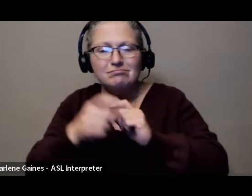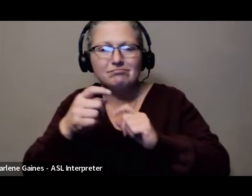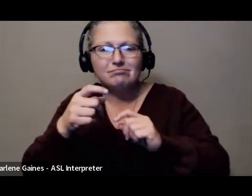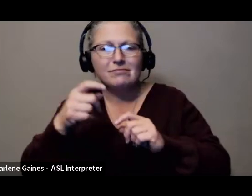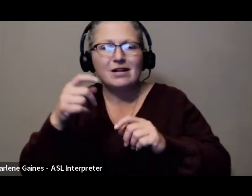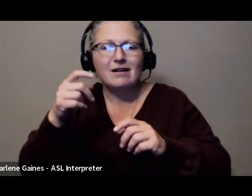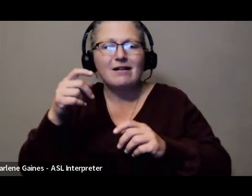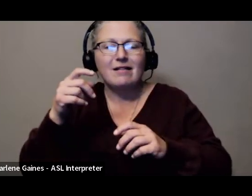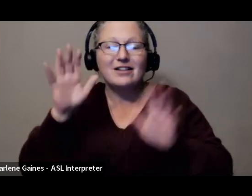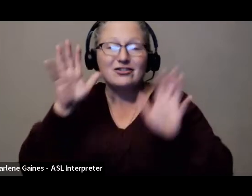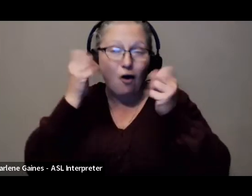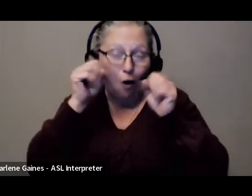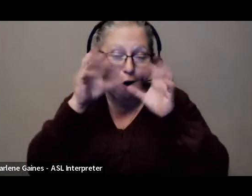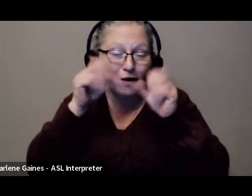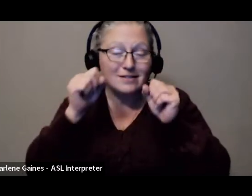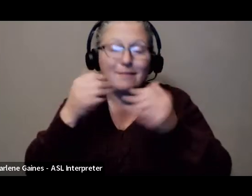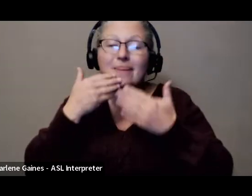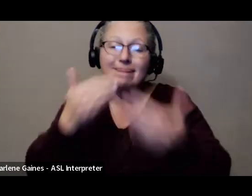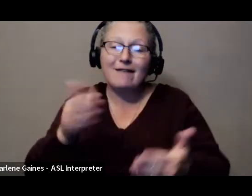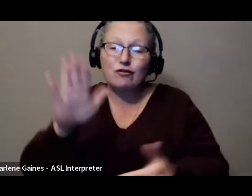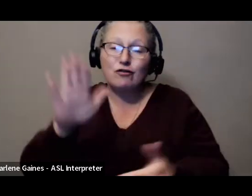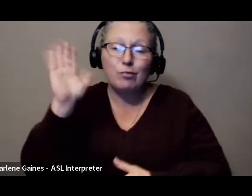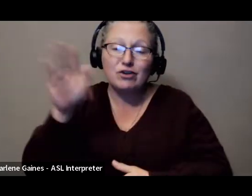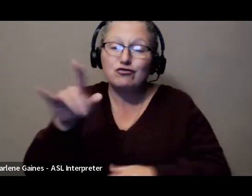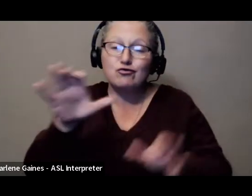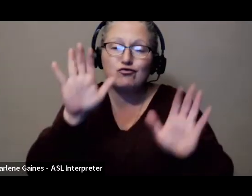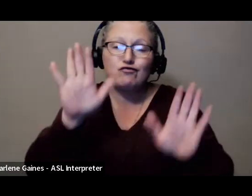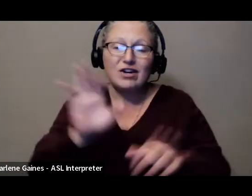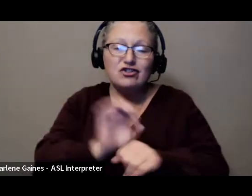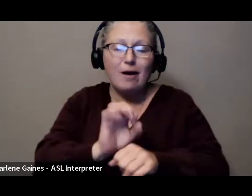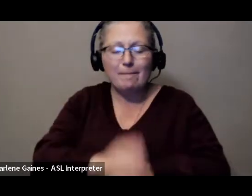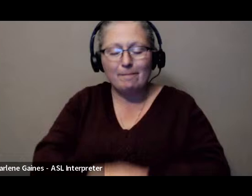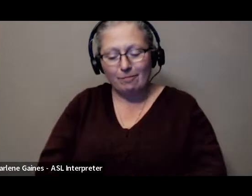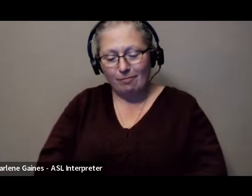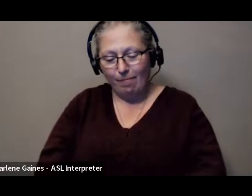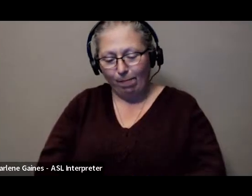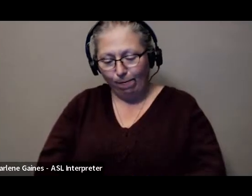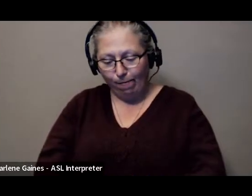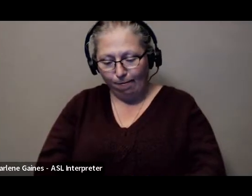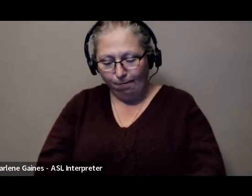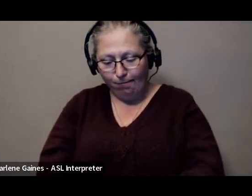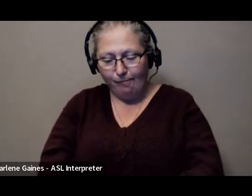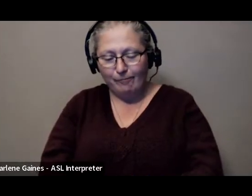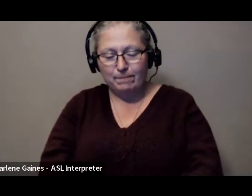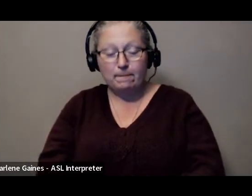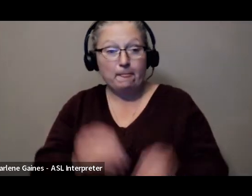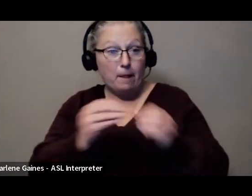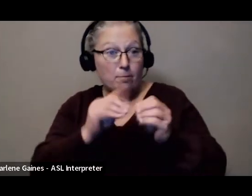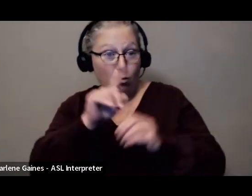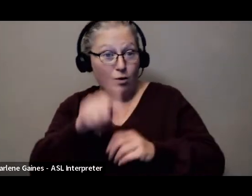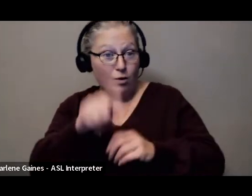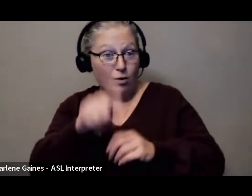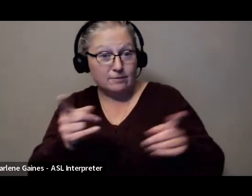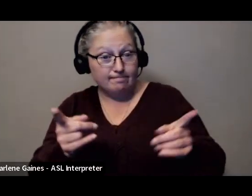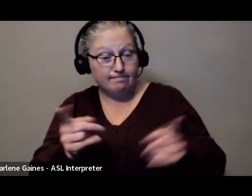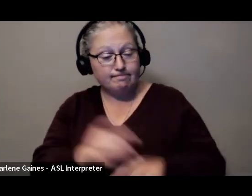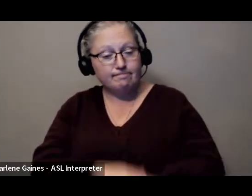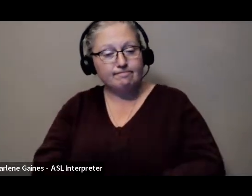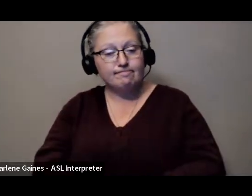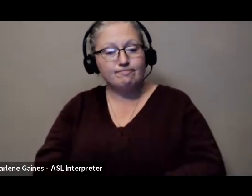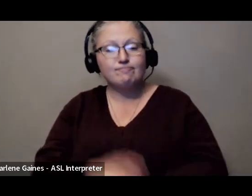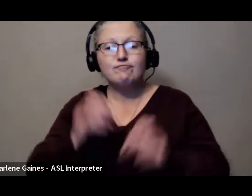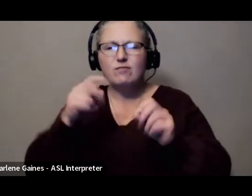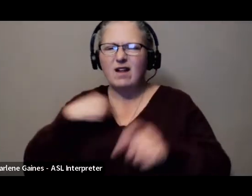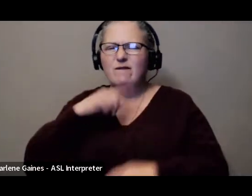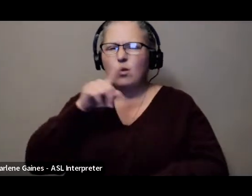that's awesome. So thank you so much for the presentation. I think you guys are doing a great job. Are there any other questions? Okay, I